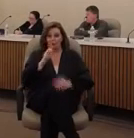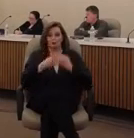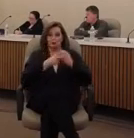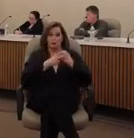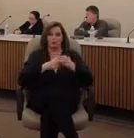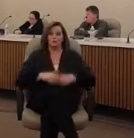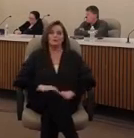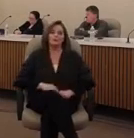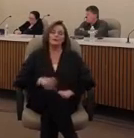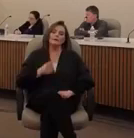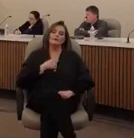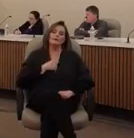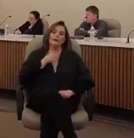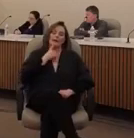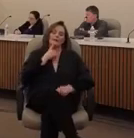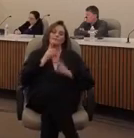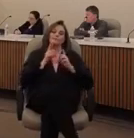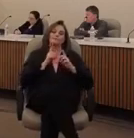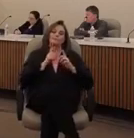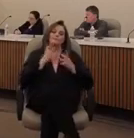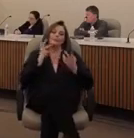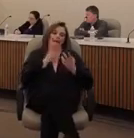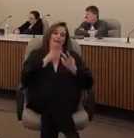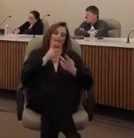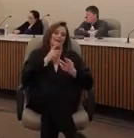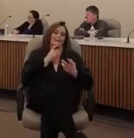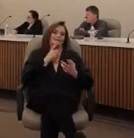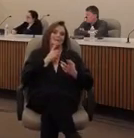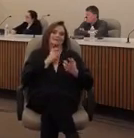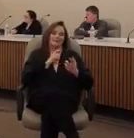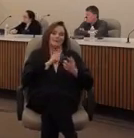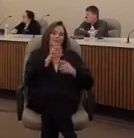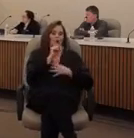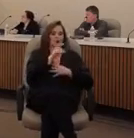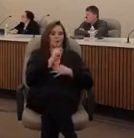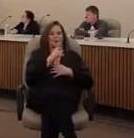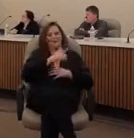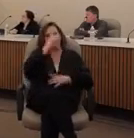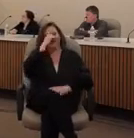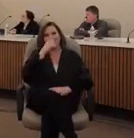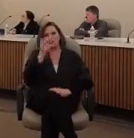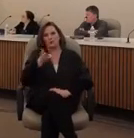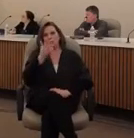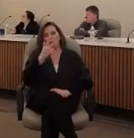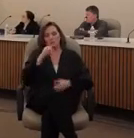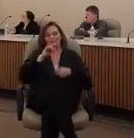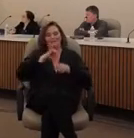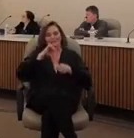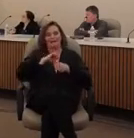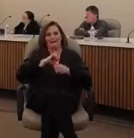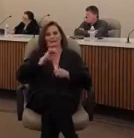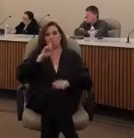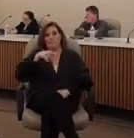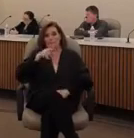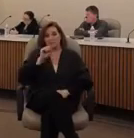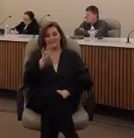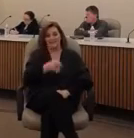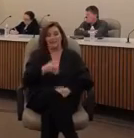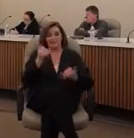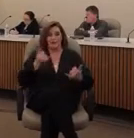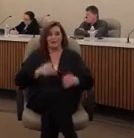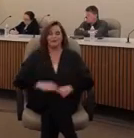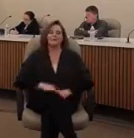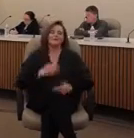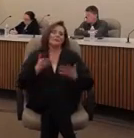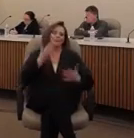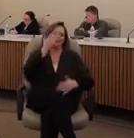accommodate the auto repairs. And then he has the gas station. I believe there's 3 pumps there currently. As you are probably aware, kind of the nature